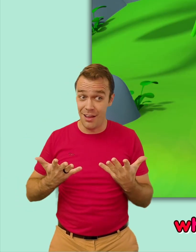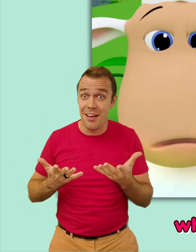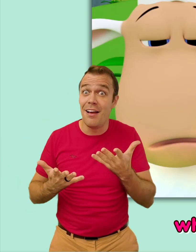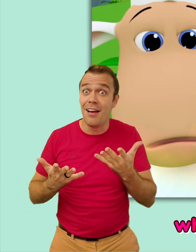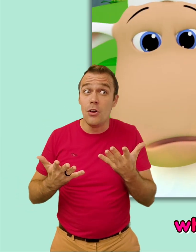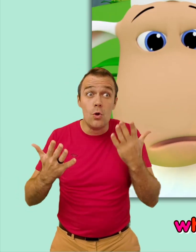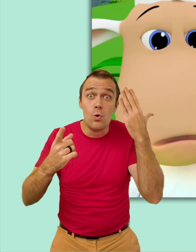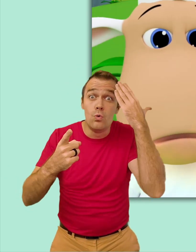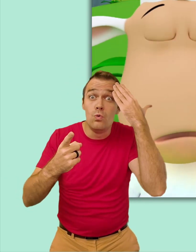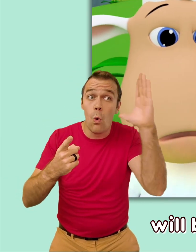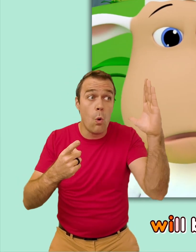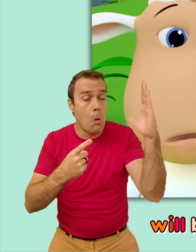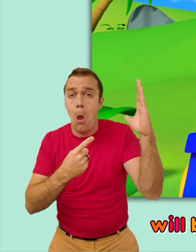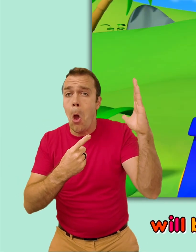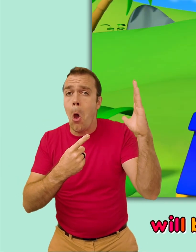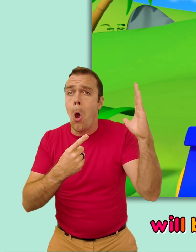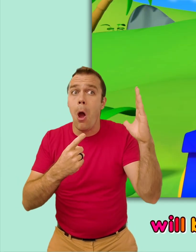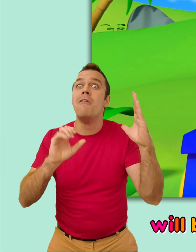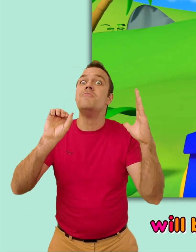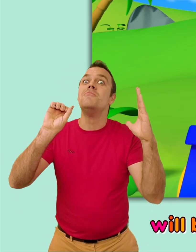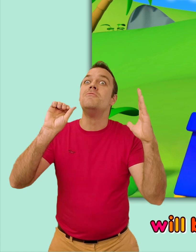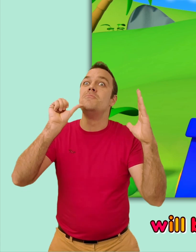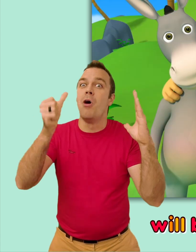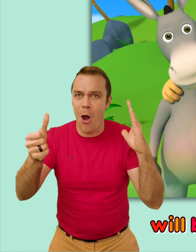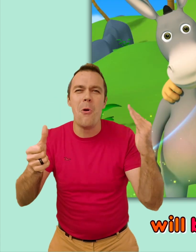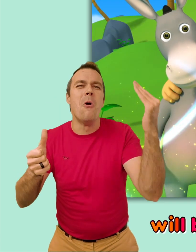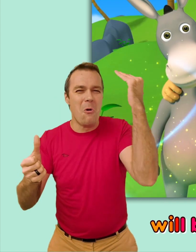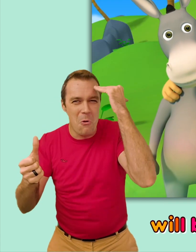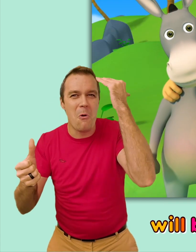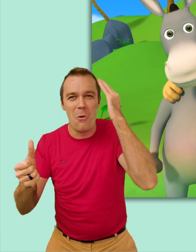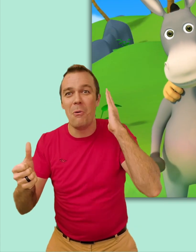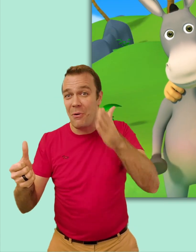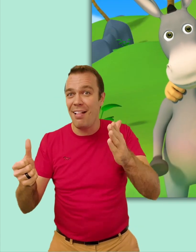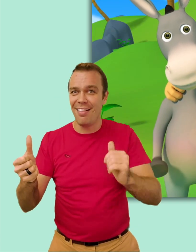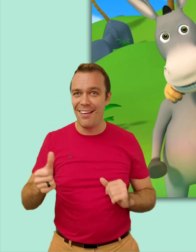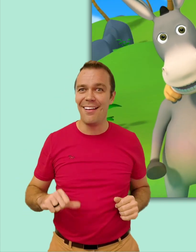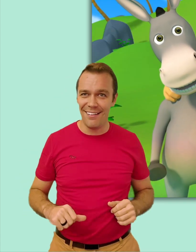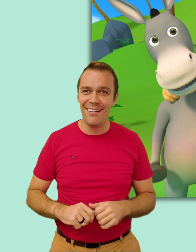we don't know today will be familiar to us tomorrow.